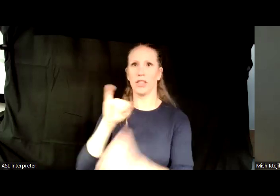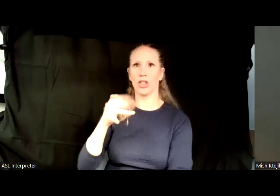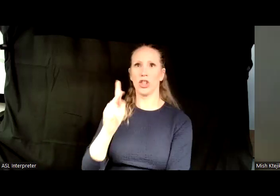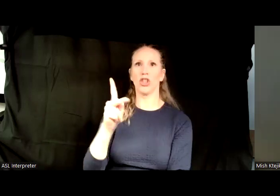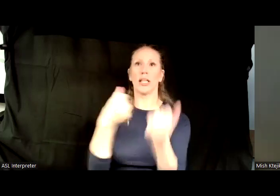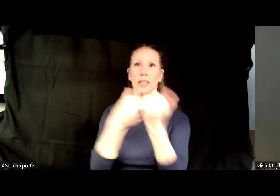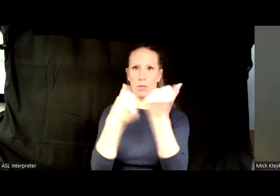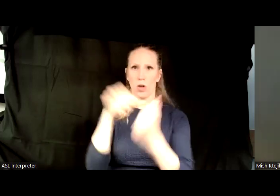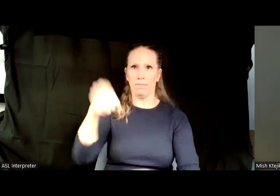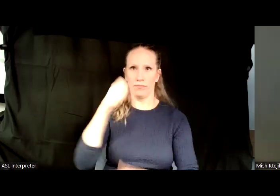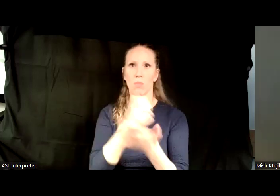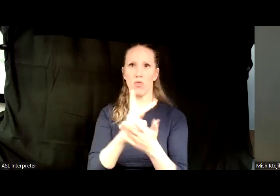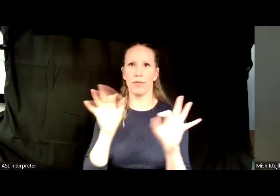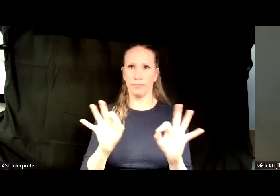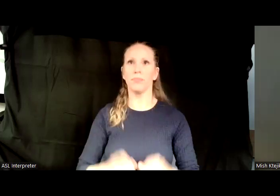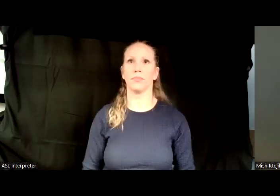I also.